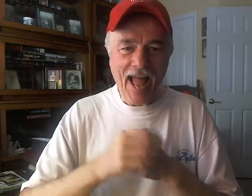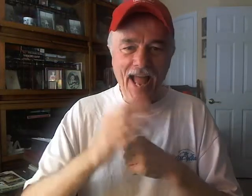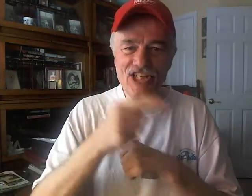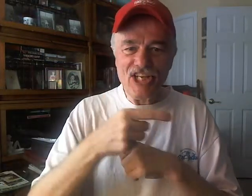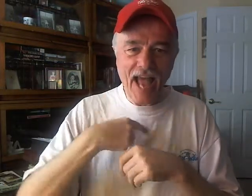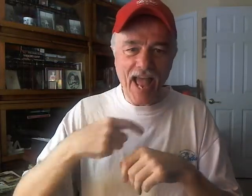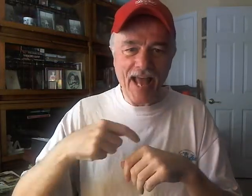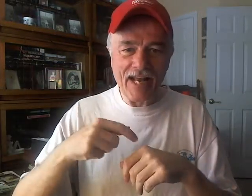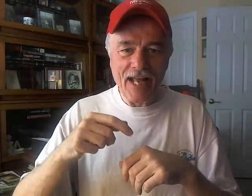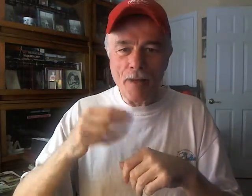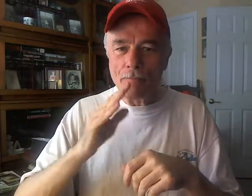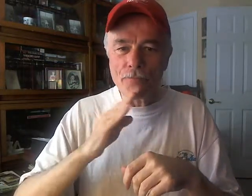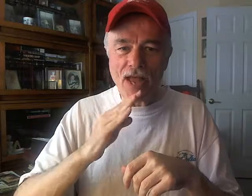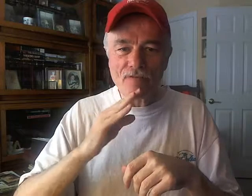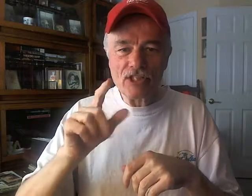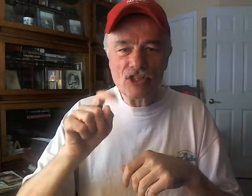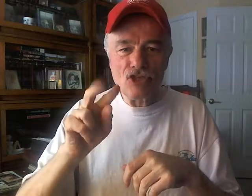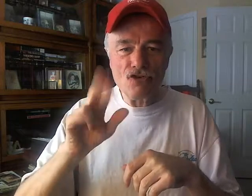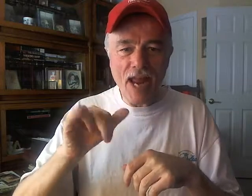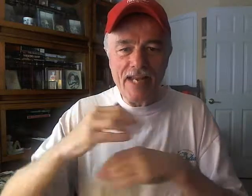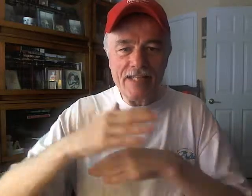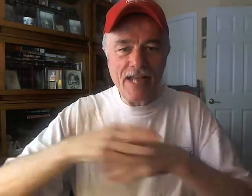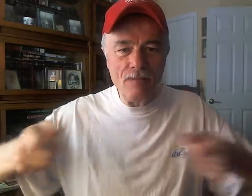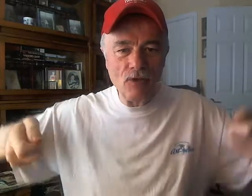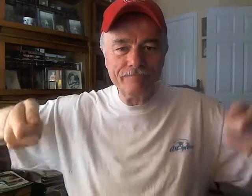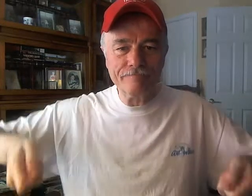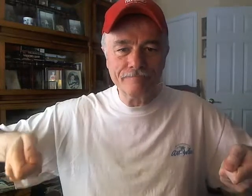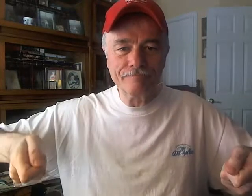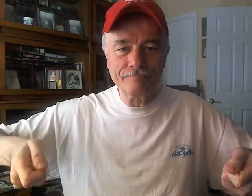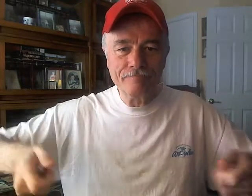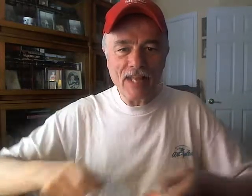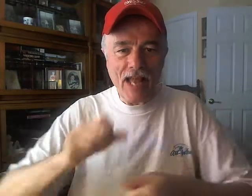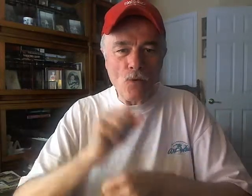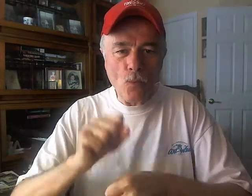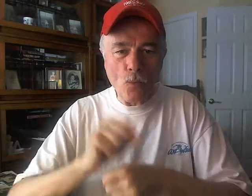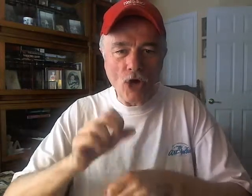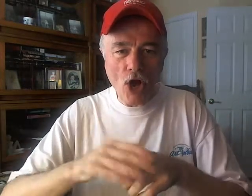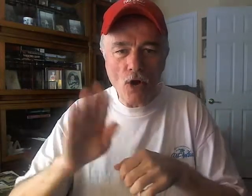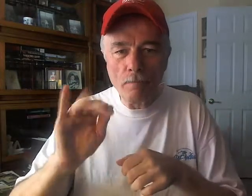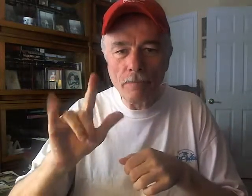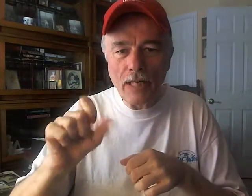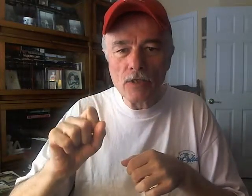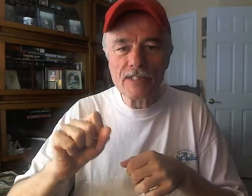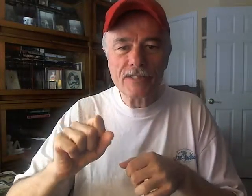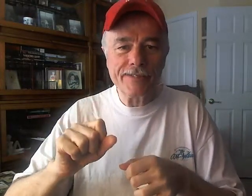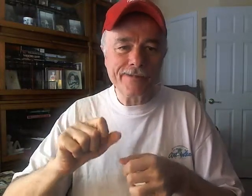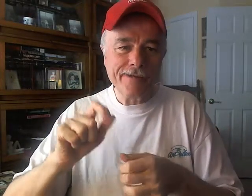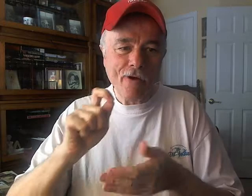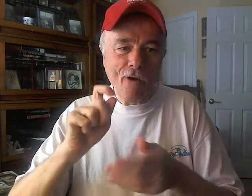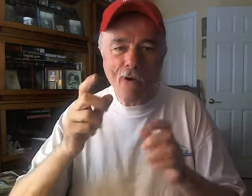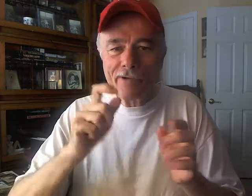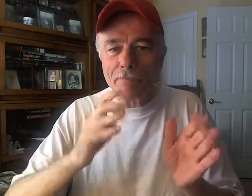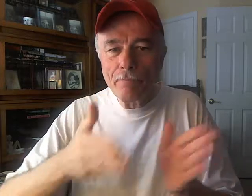And she had a breakfast train table. And work on her bills. Oh,